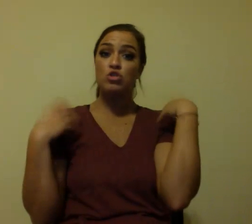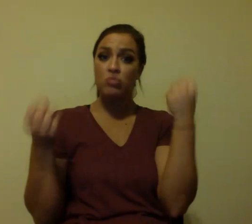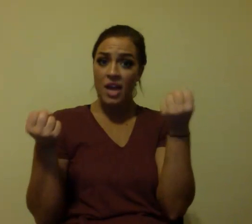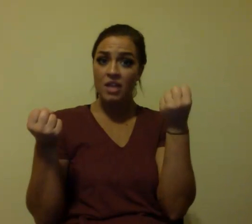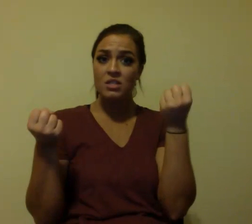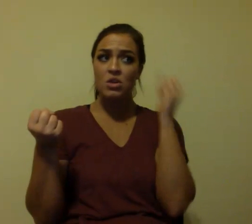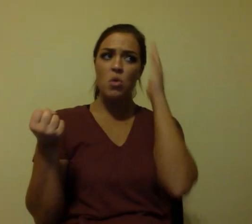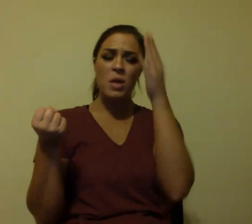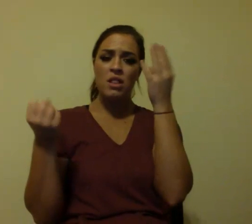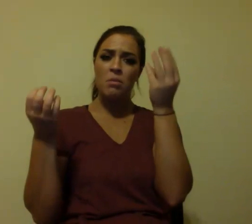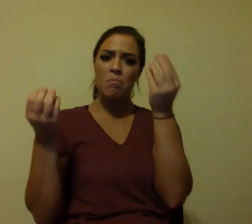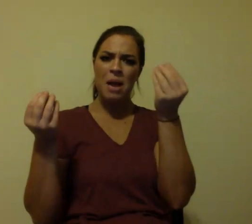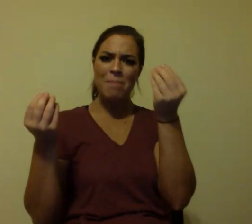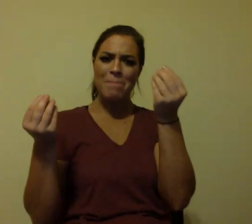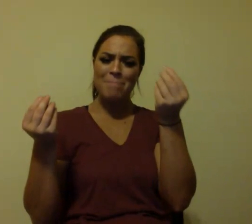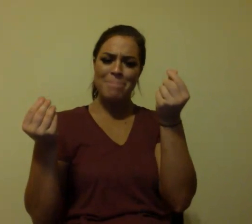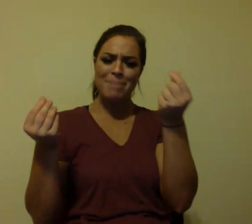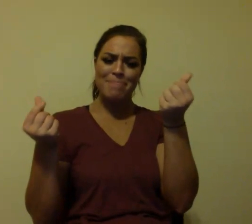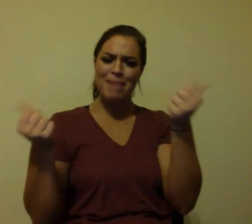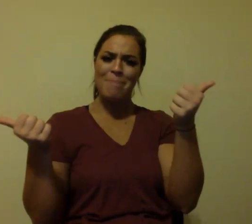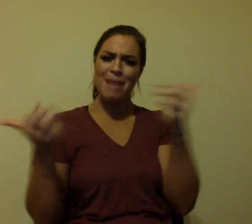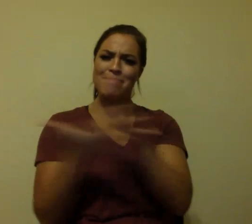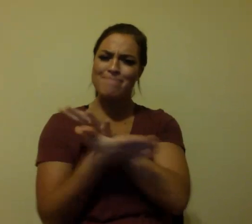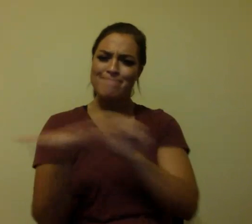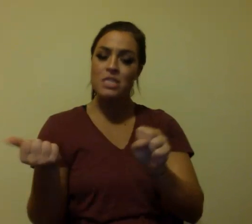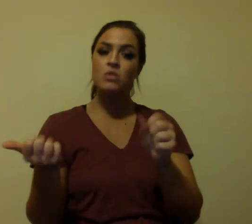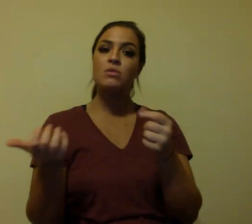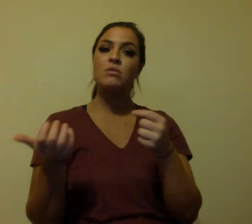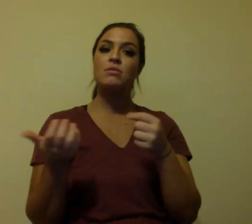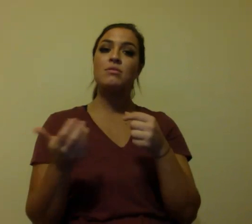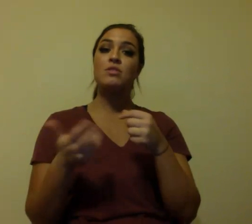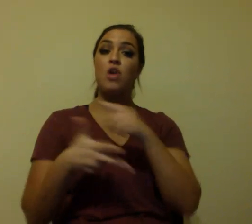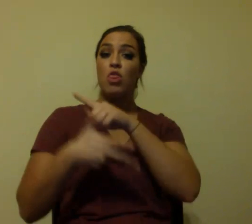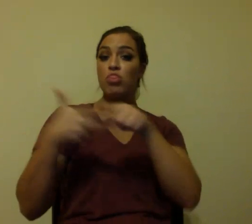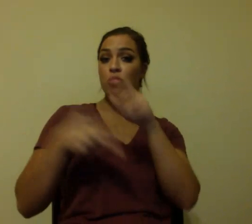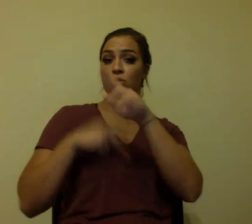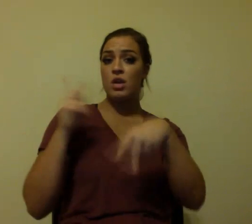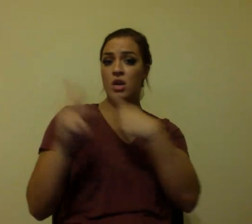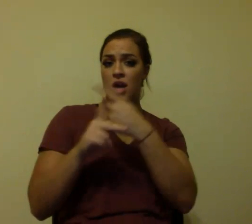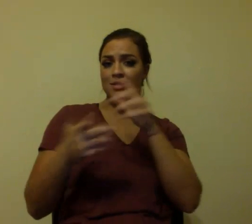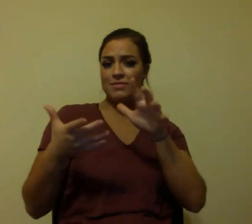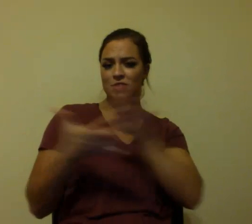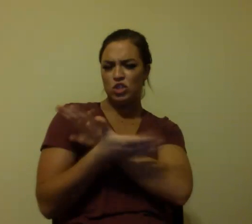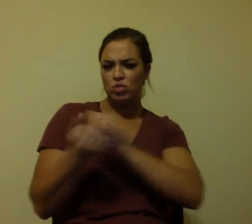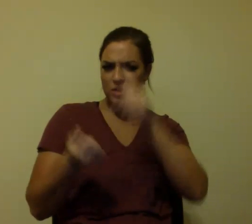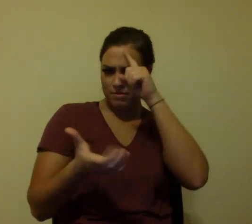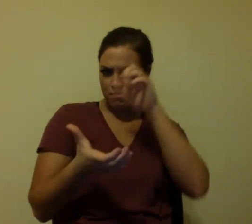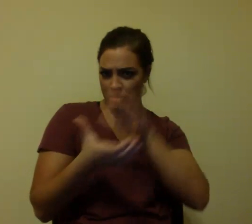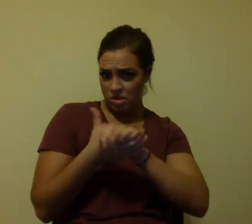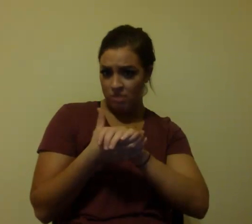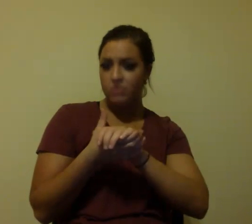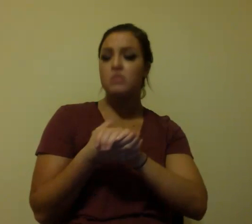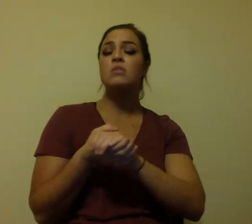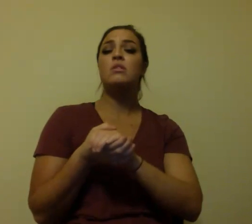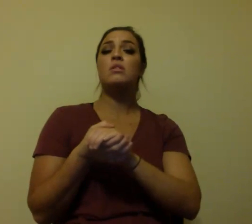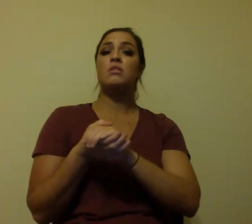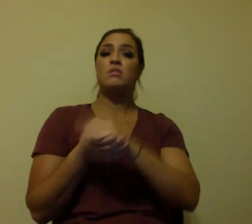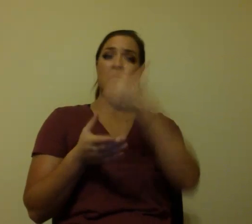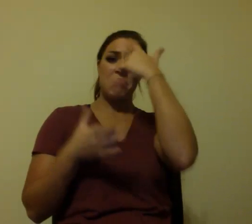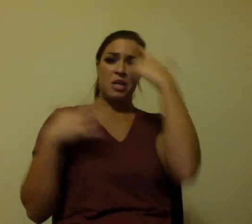There's 3 kinds of destructive beliefs that make us less effective and rob us of our mental strength.